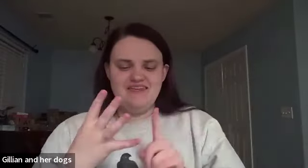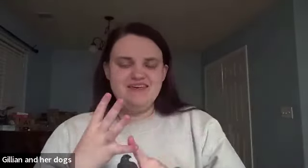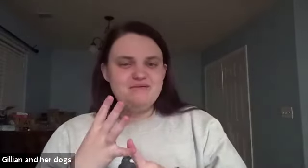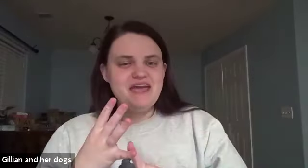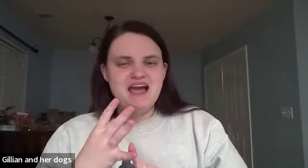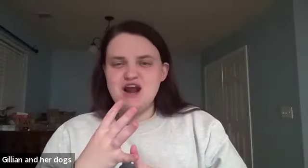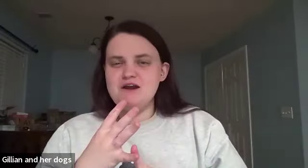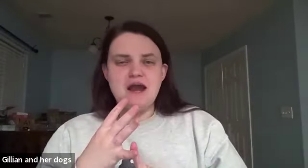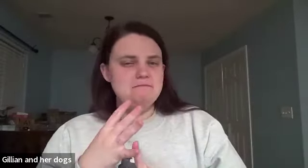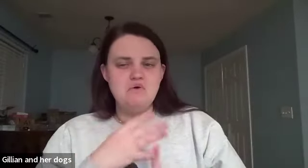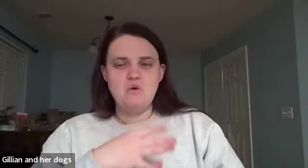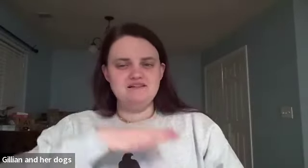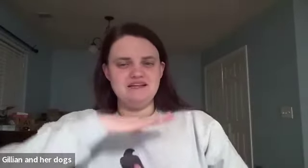And then we had our I'm boiling.